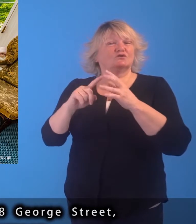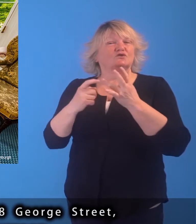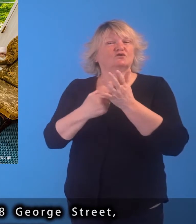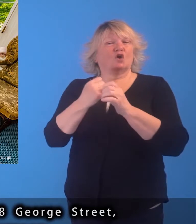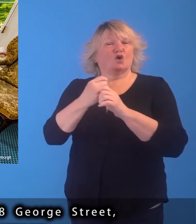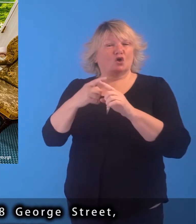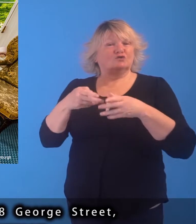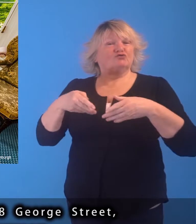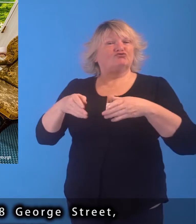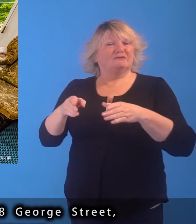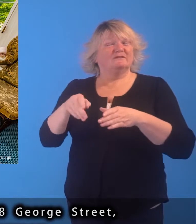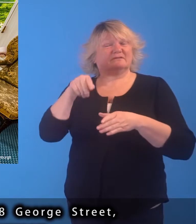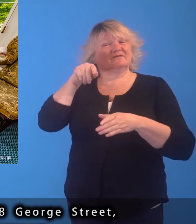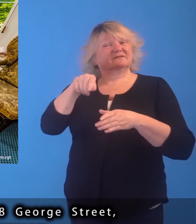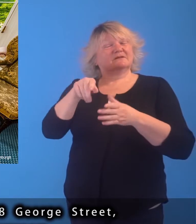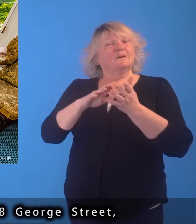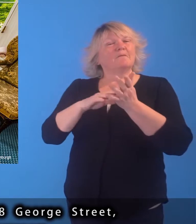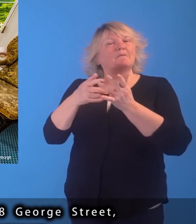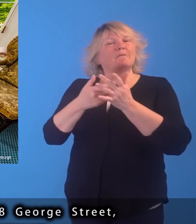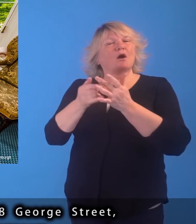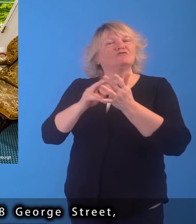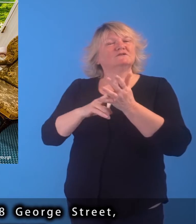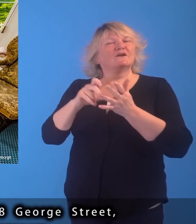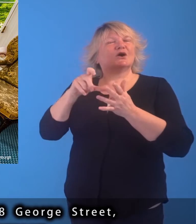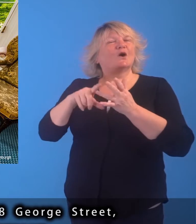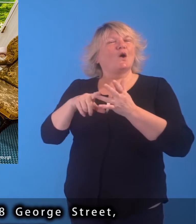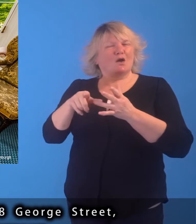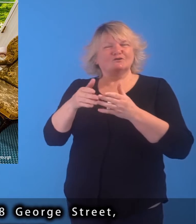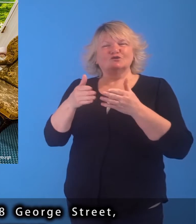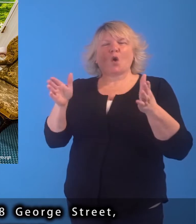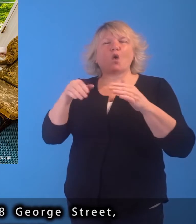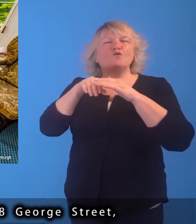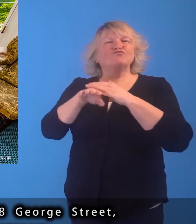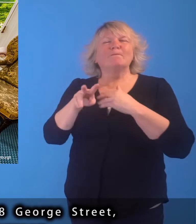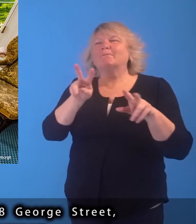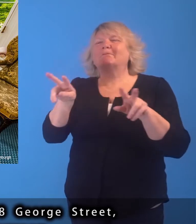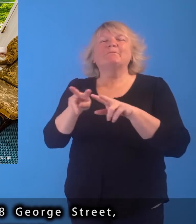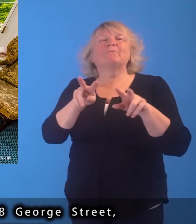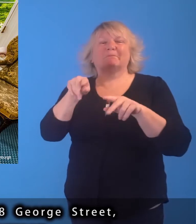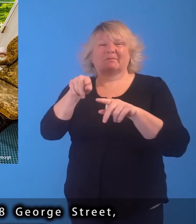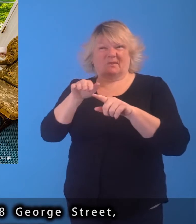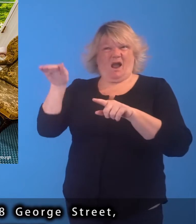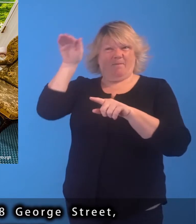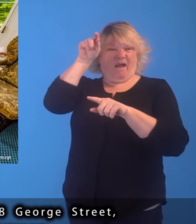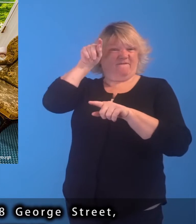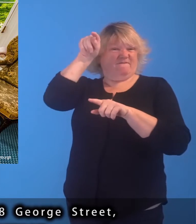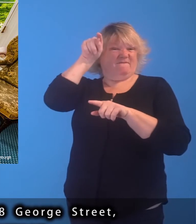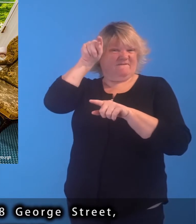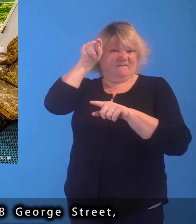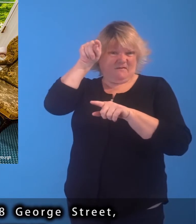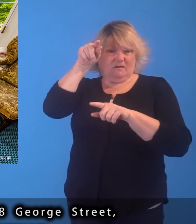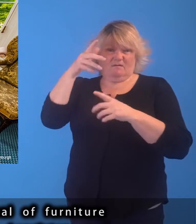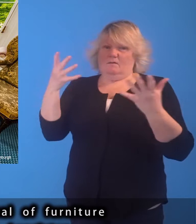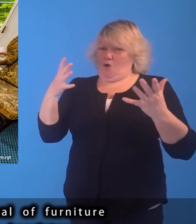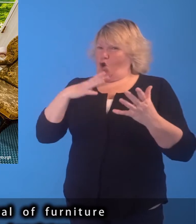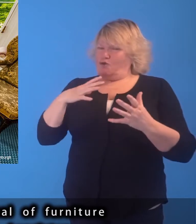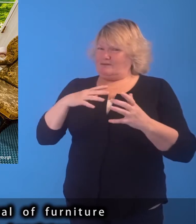The Reids had previously lived at 78 George Street, above Morrison & Co.'s